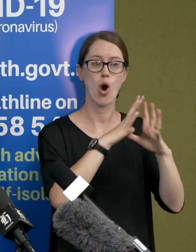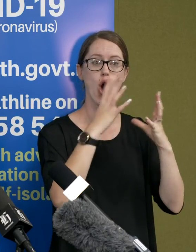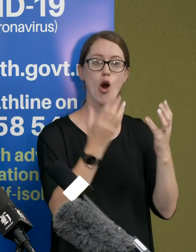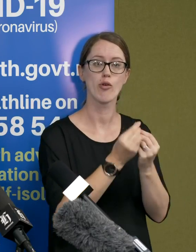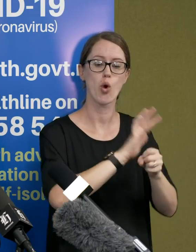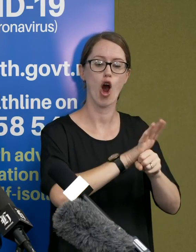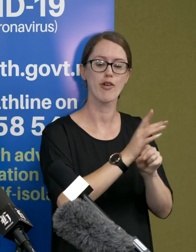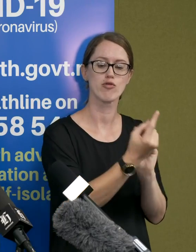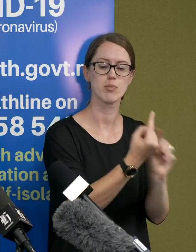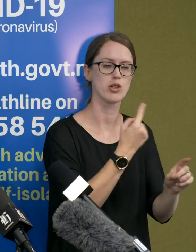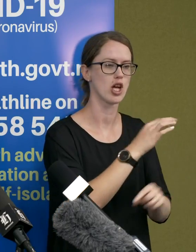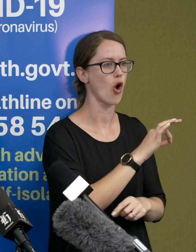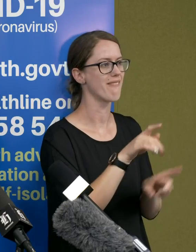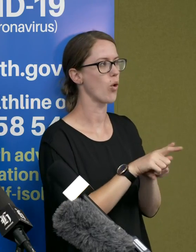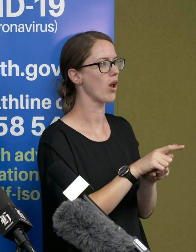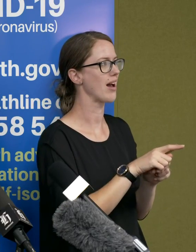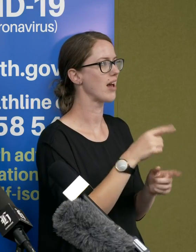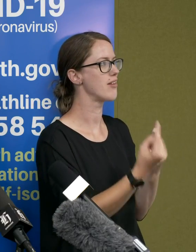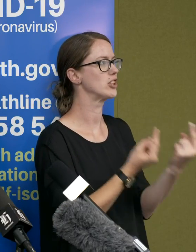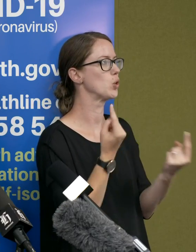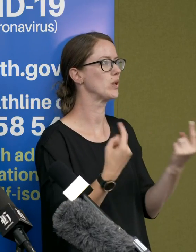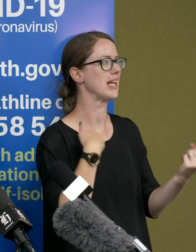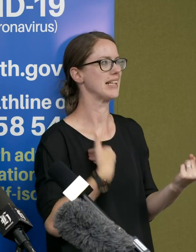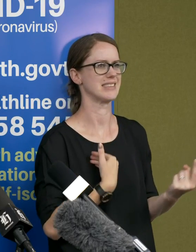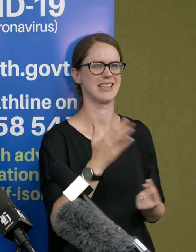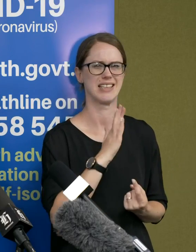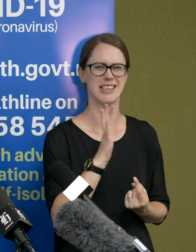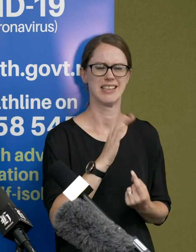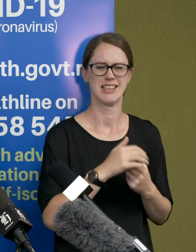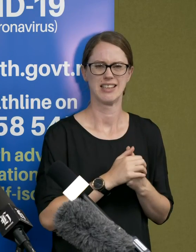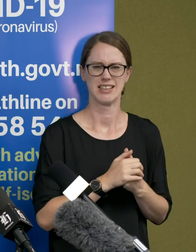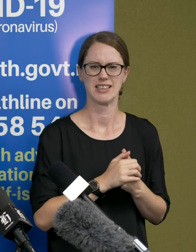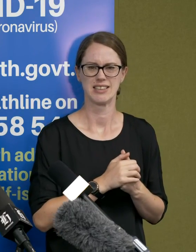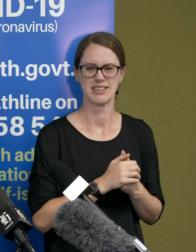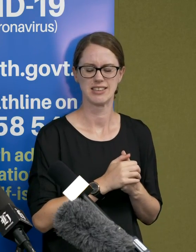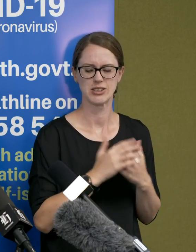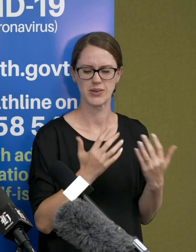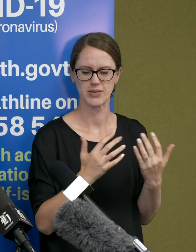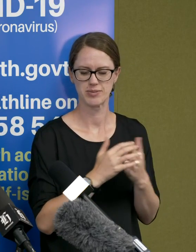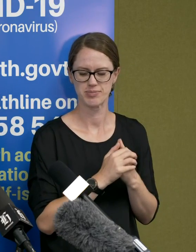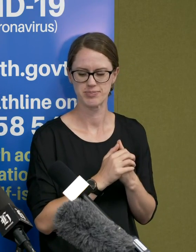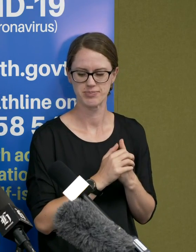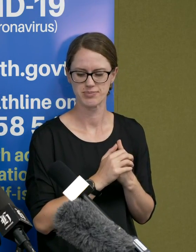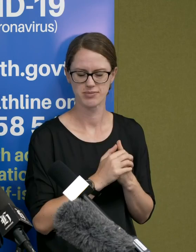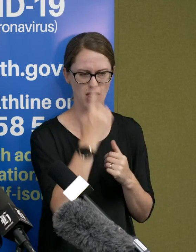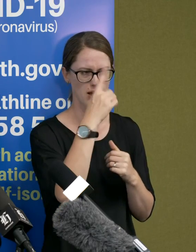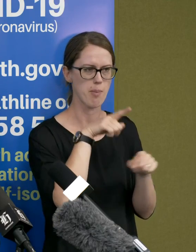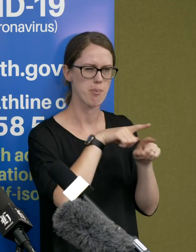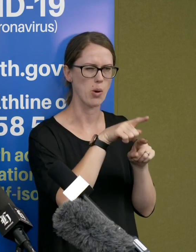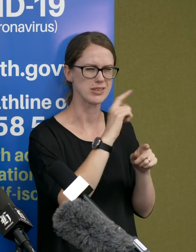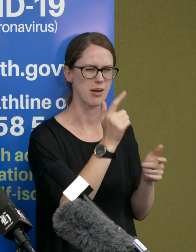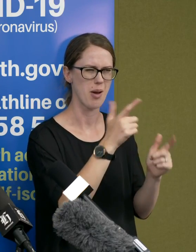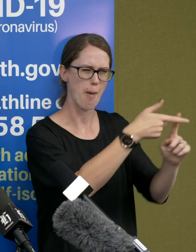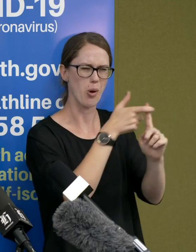overall COVID response, not to just meet the needs of an individual employer or an individual. So I think most employers will